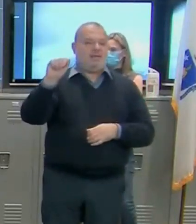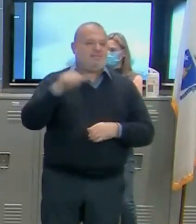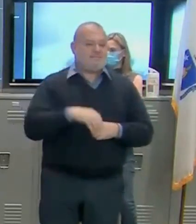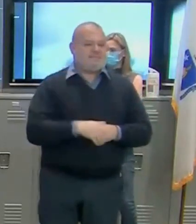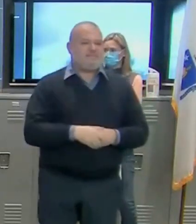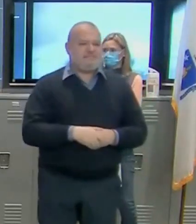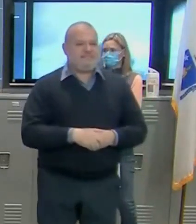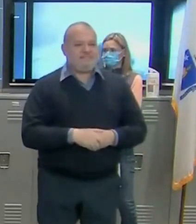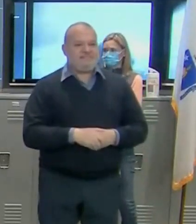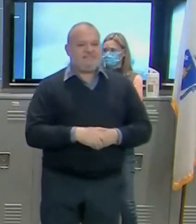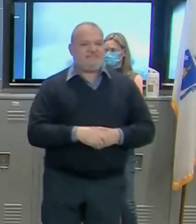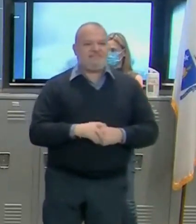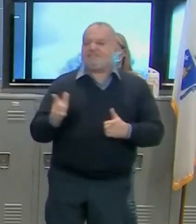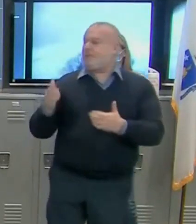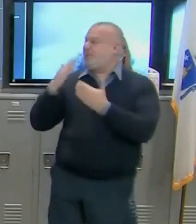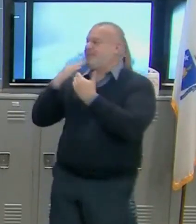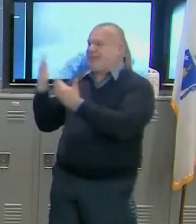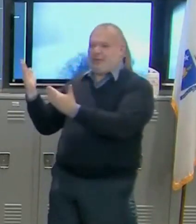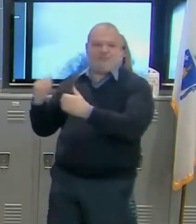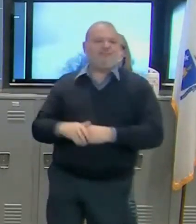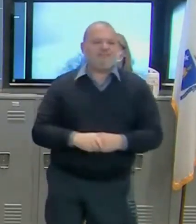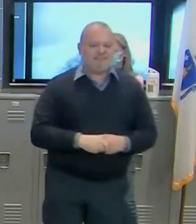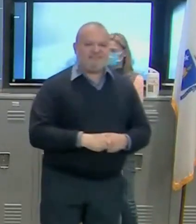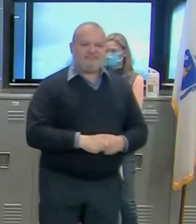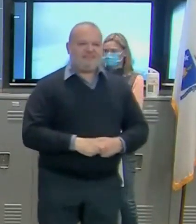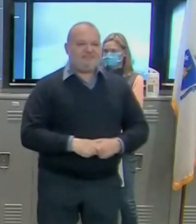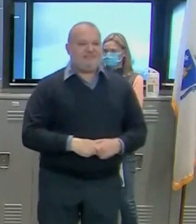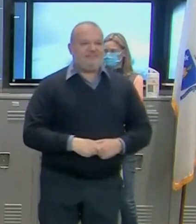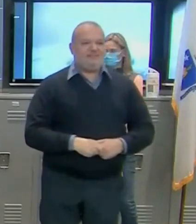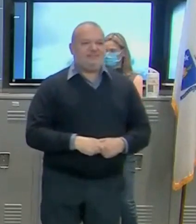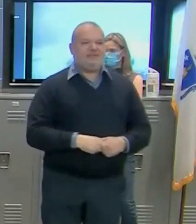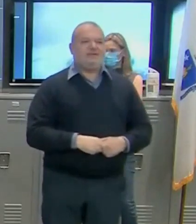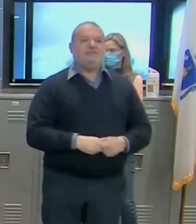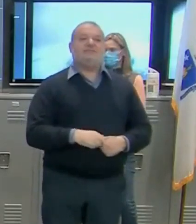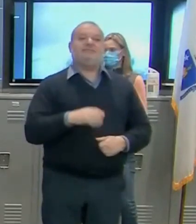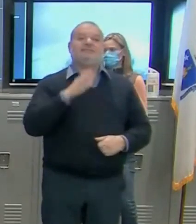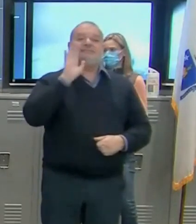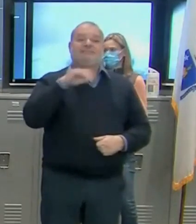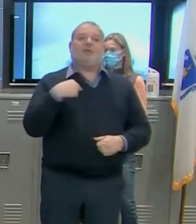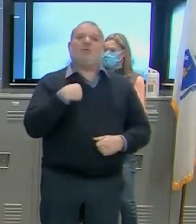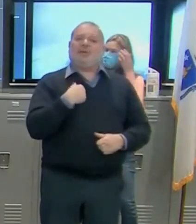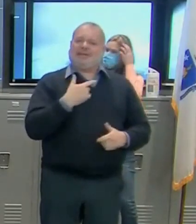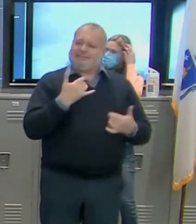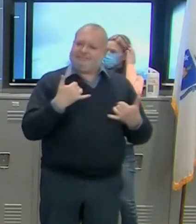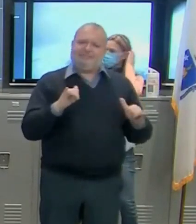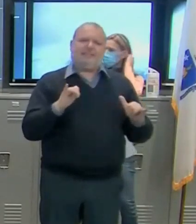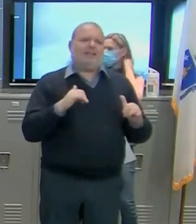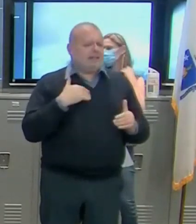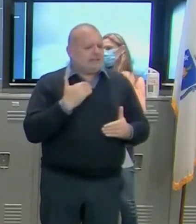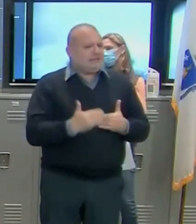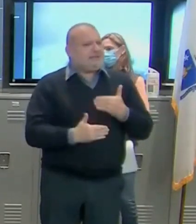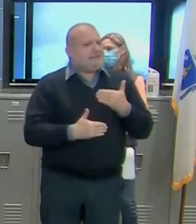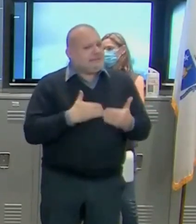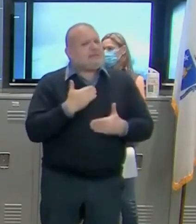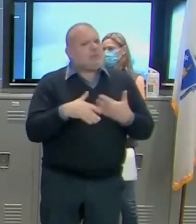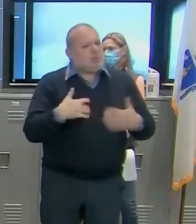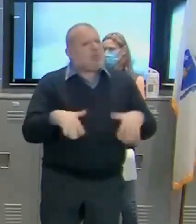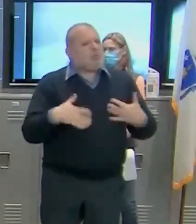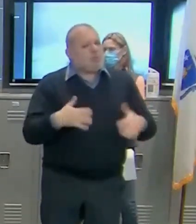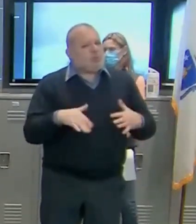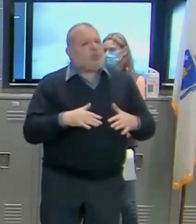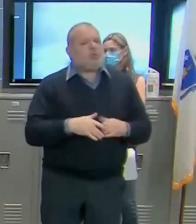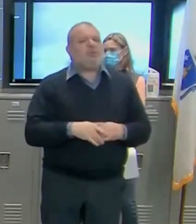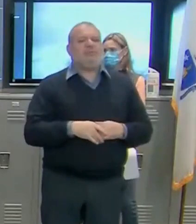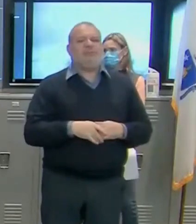Thank you, General Manager. As you've heard, we're holding our own in this storm, but we still have a few more hours to get through the worst